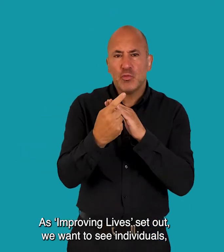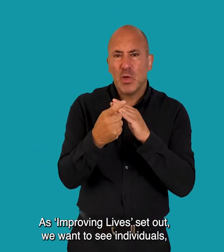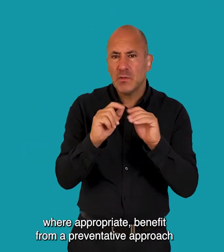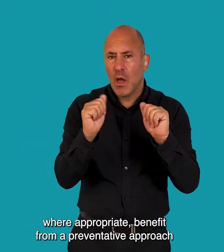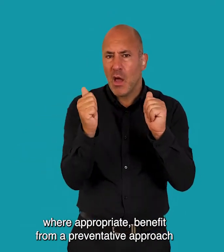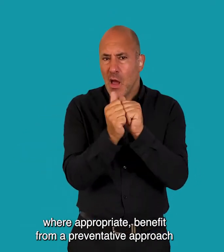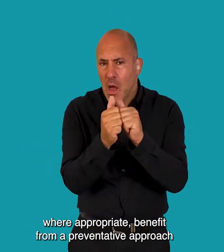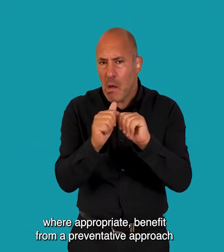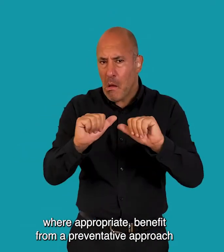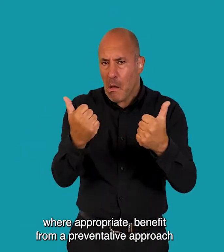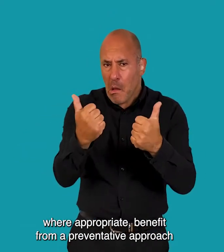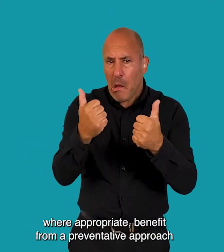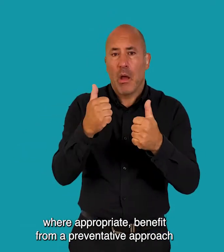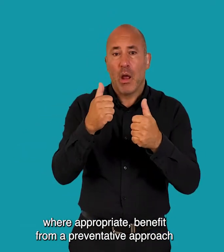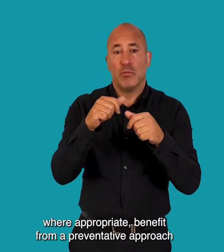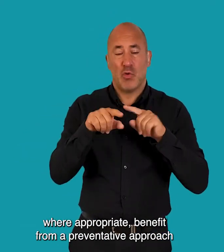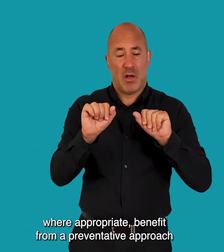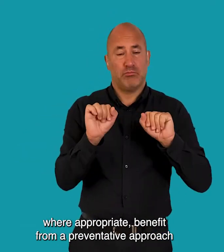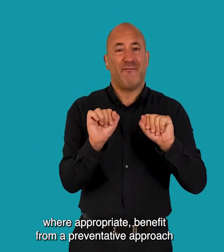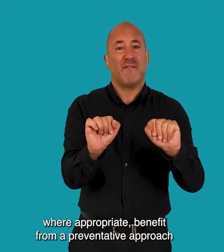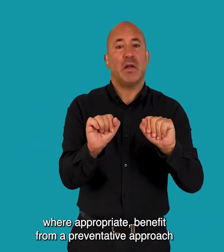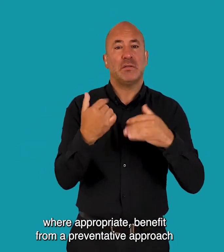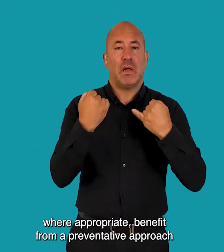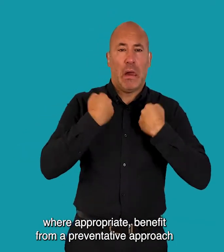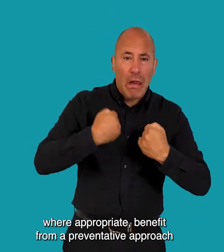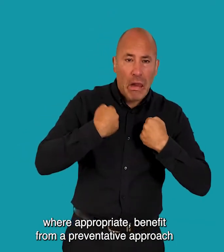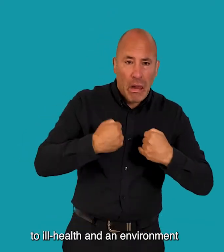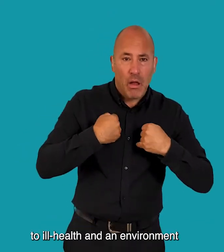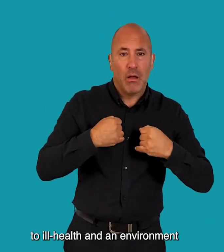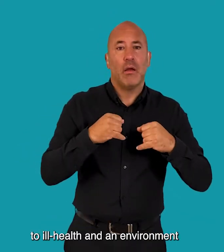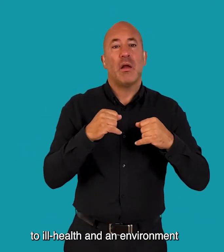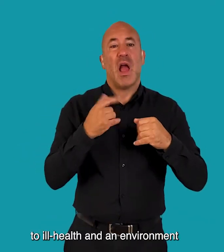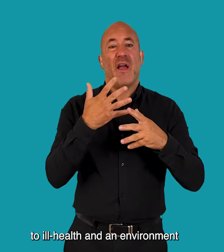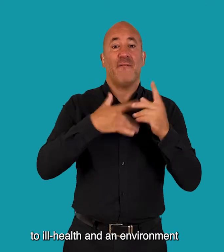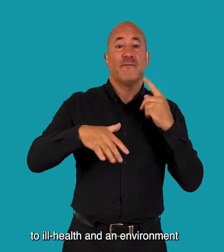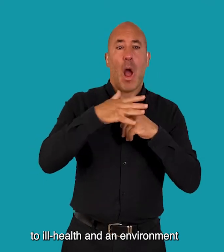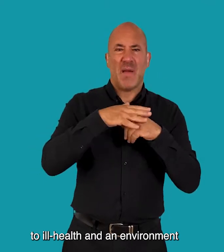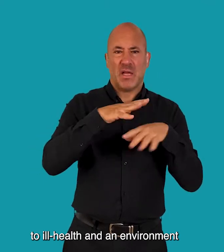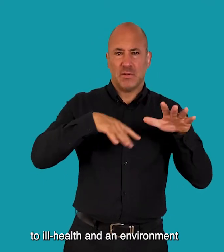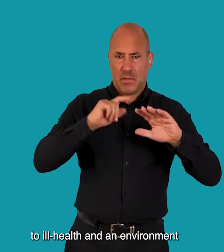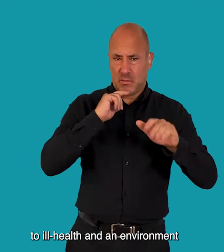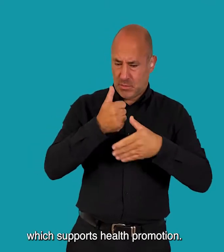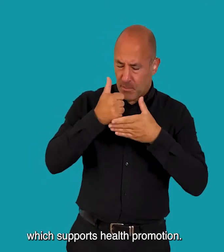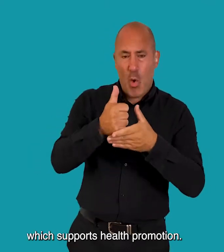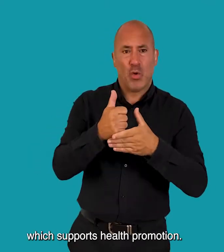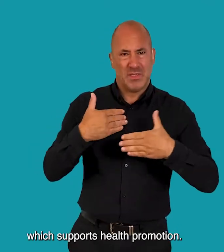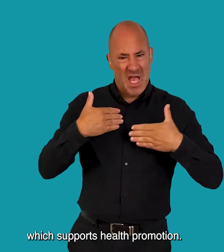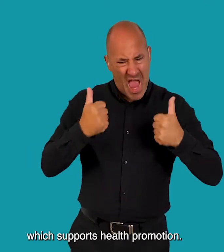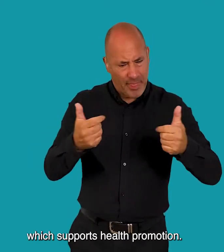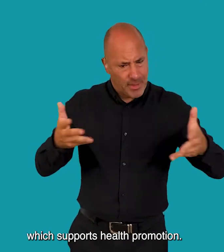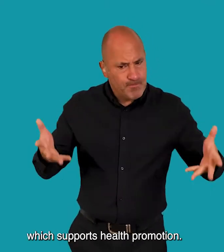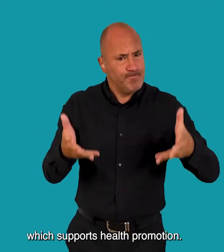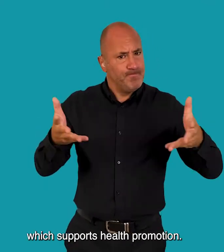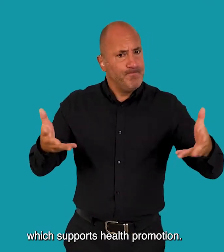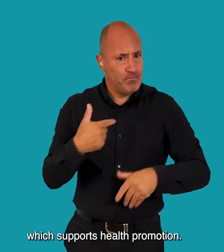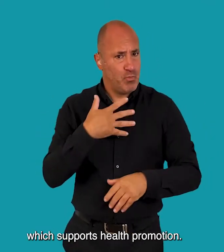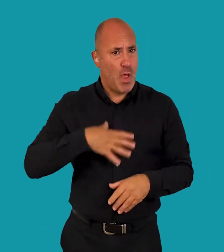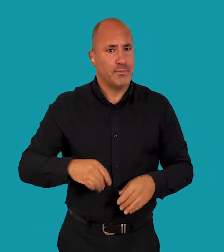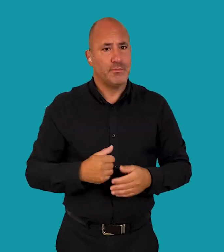where appropriate, benefit from a preventative approach to ill health and an environment which supports health promotion.